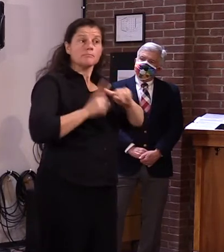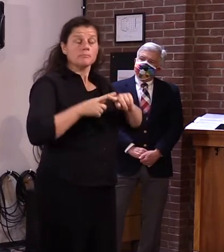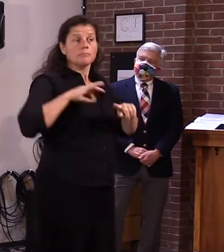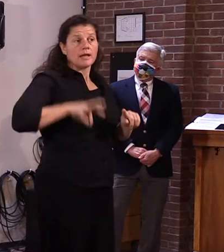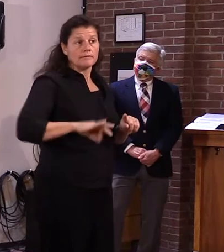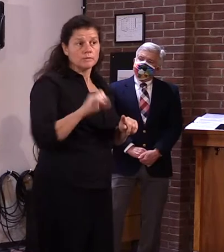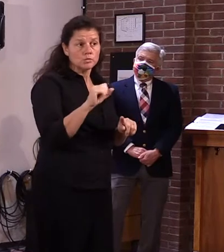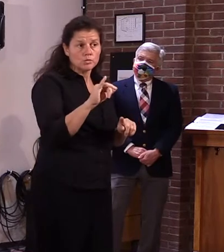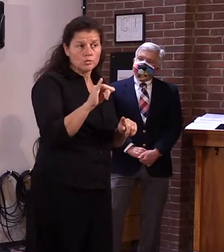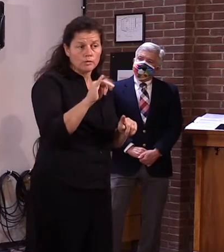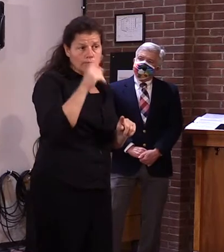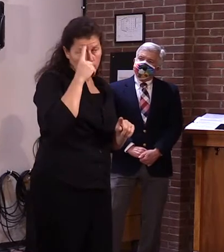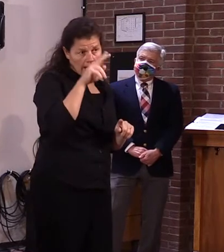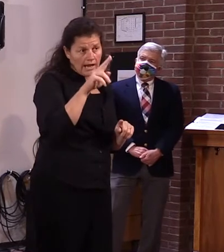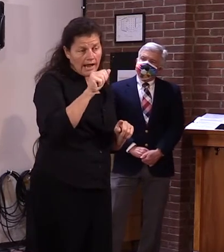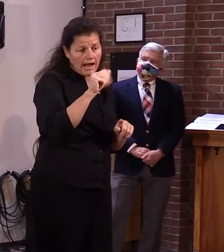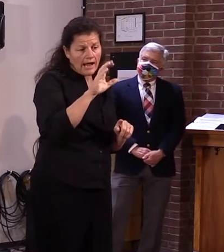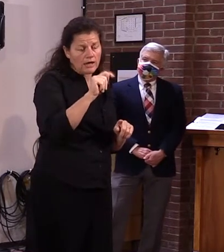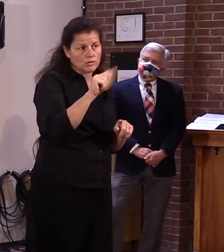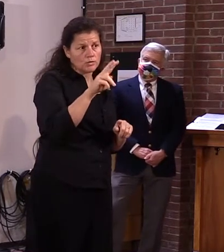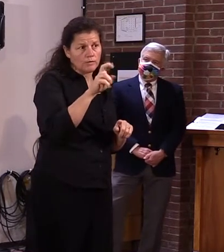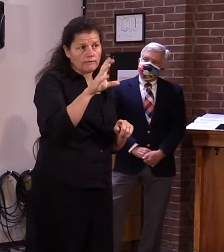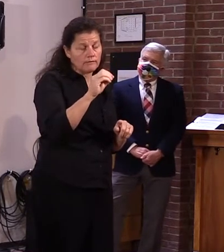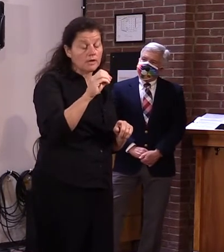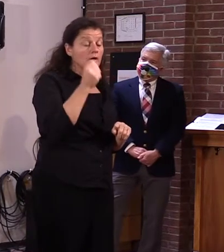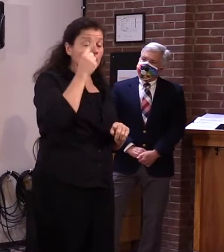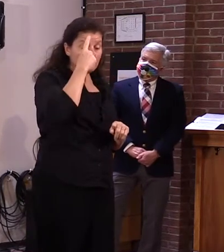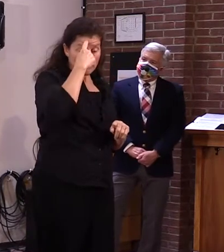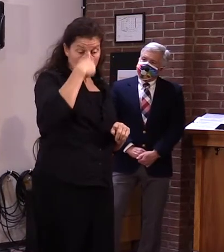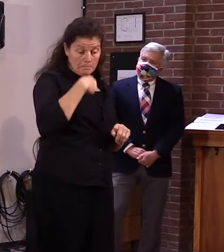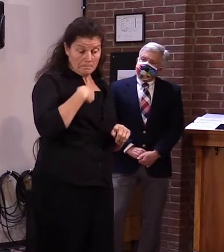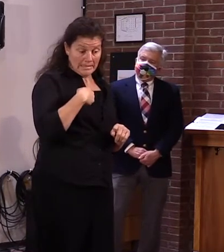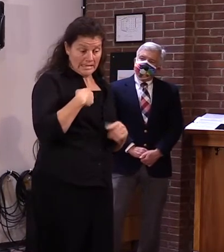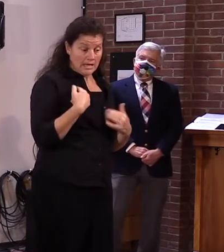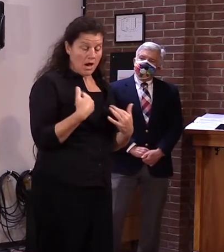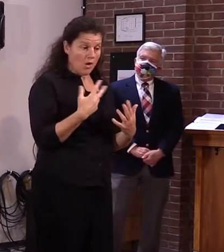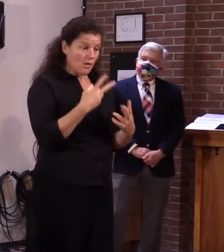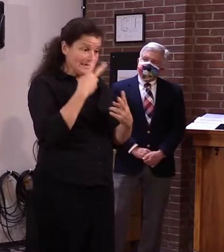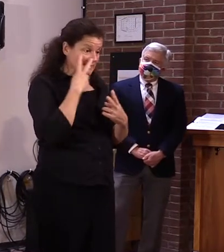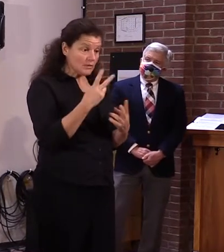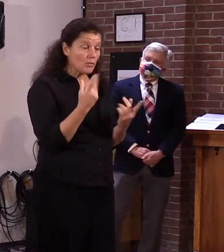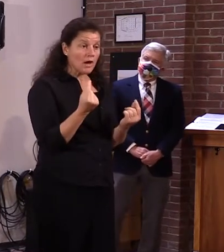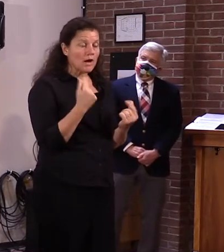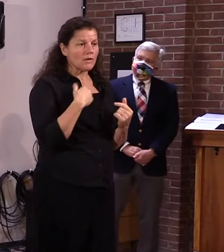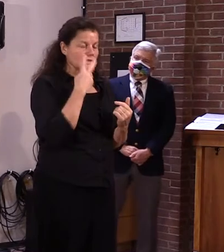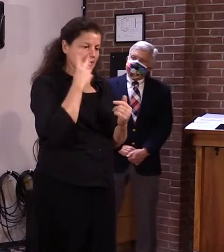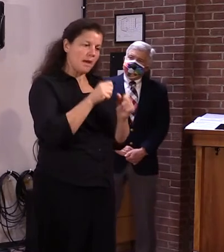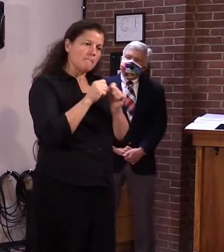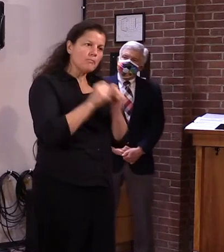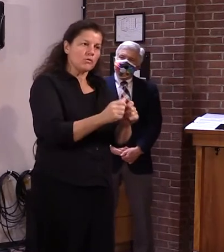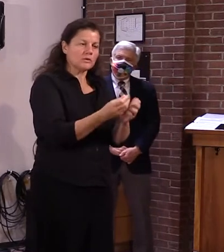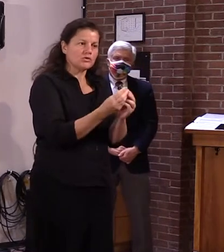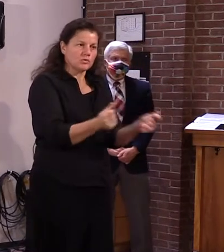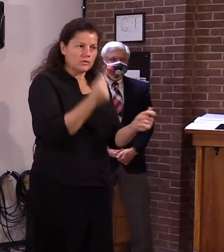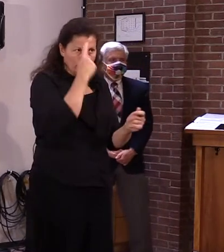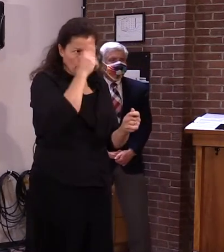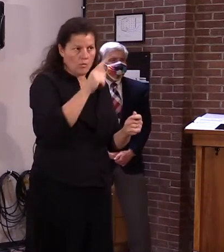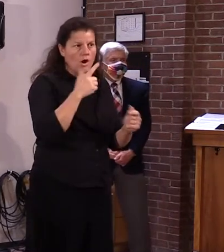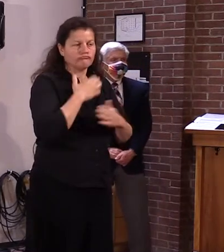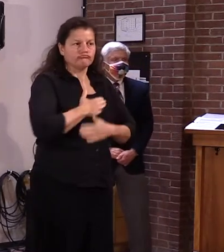initiative that was important to me from the very beginning was a permanent solution to recreation